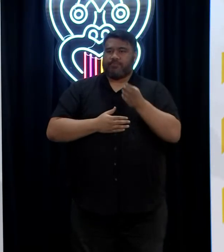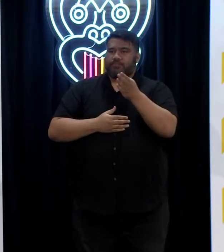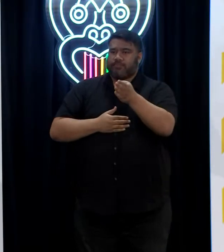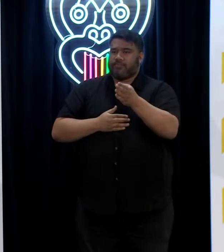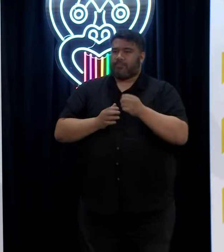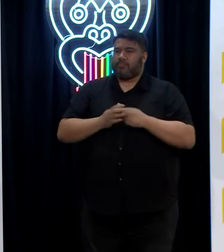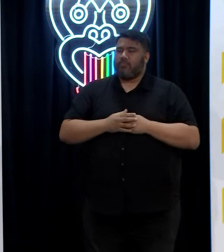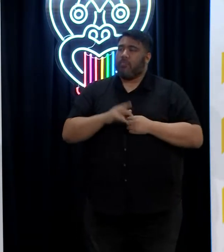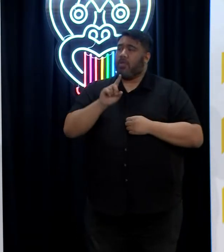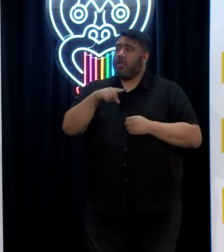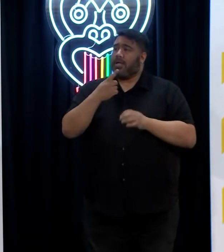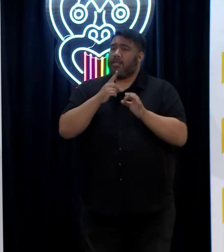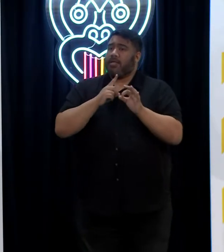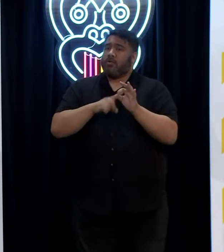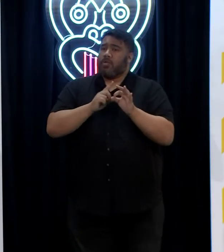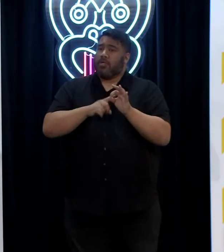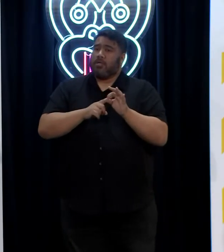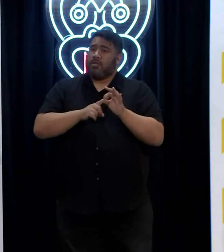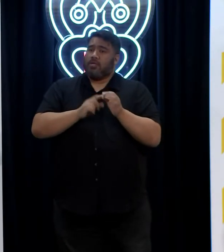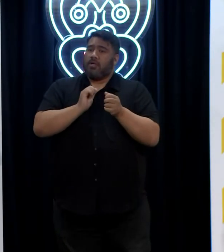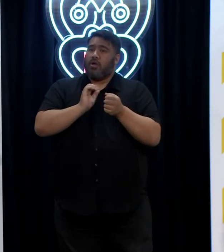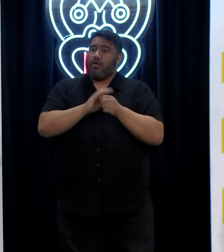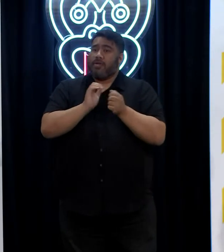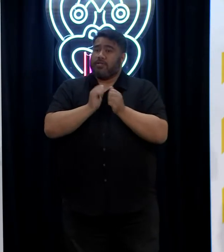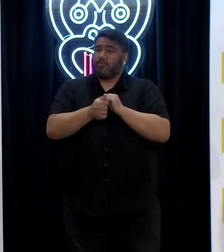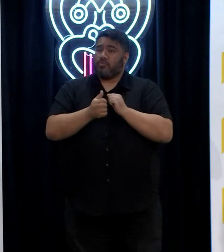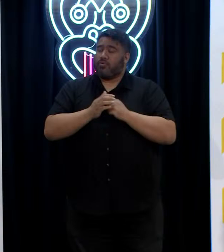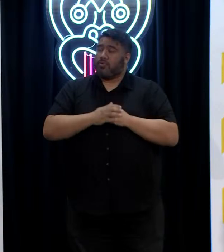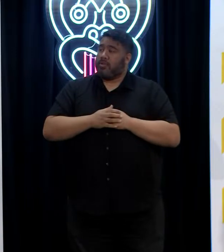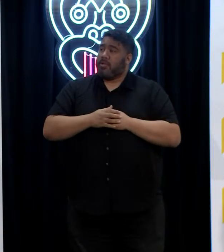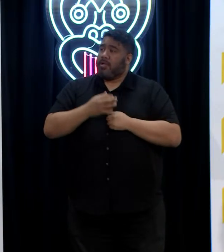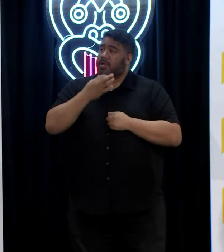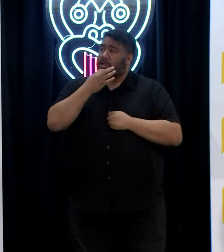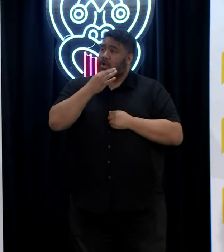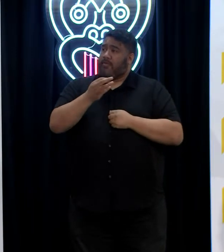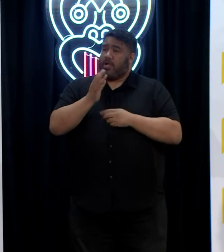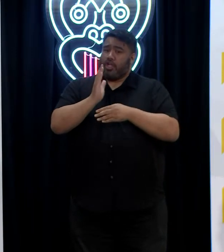another sporting question for you, Minister. Is the offer for Team New Zealand